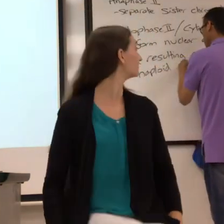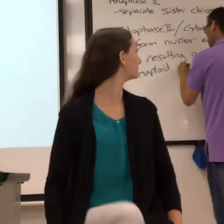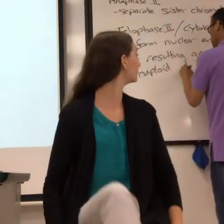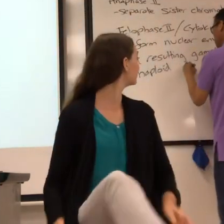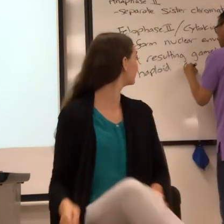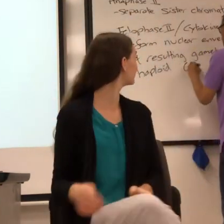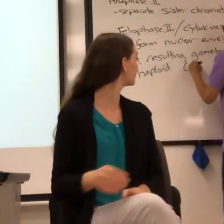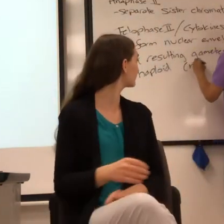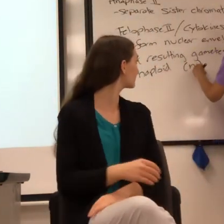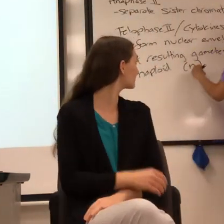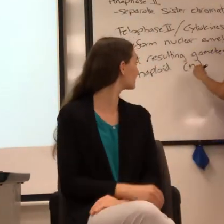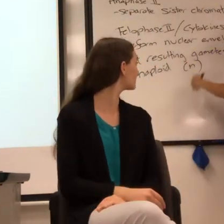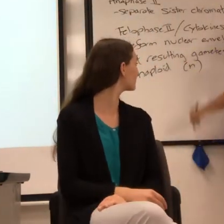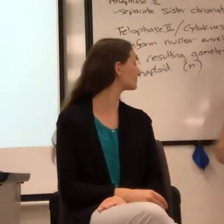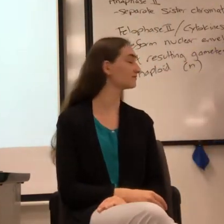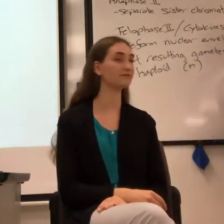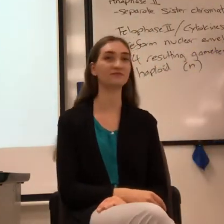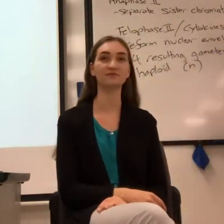Just